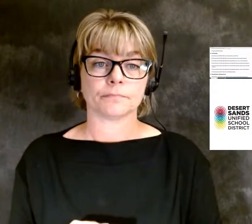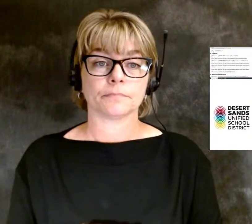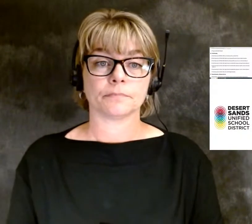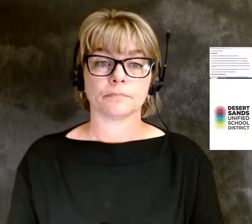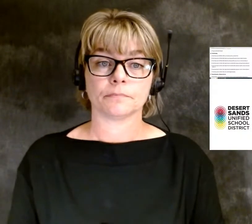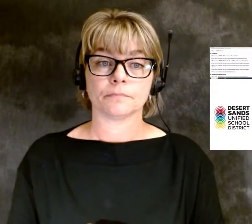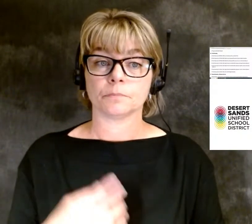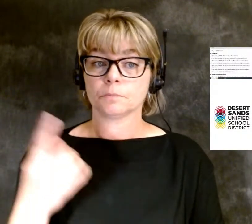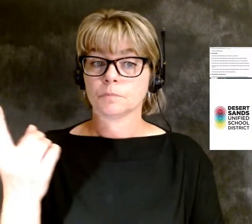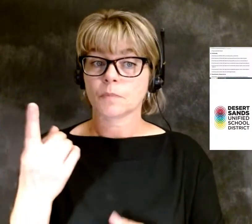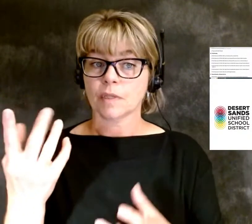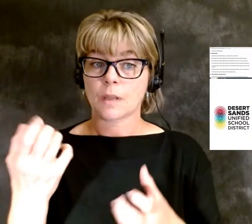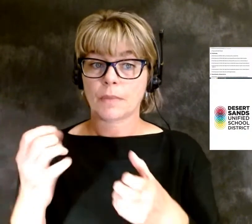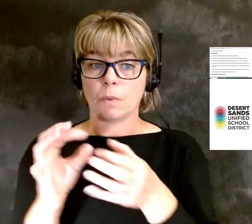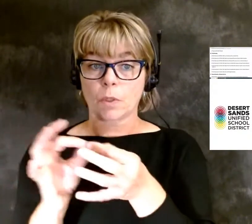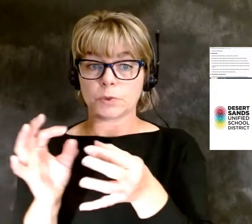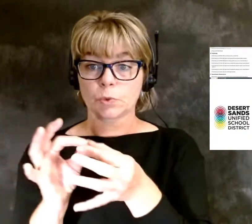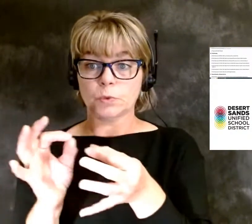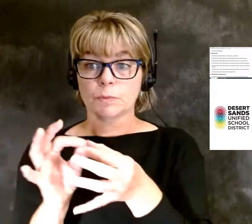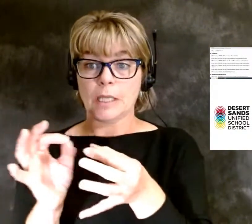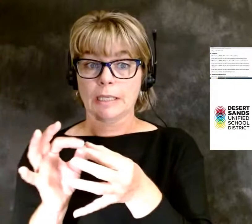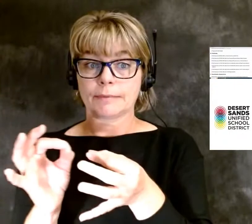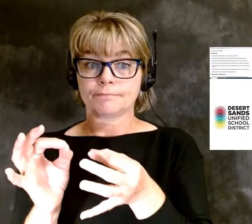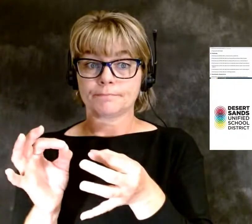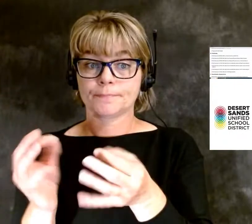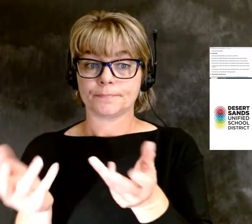Is there anyone wishing to speak on this item?